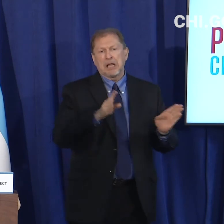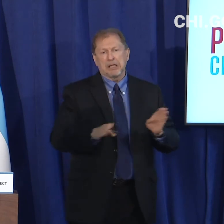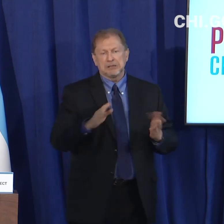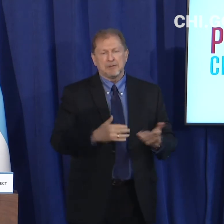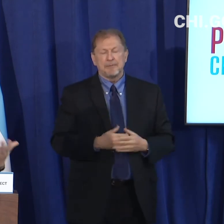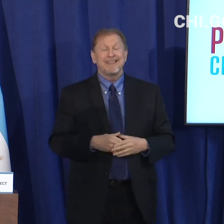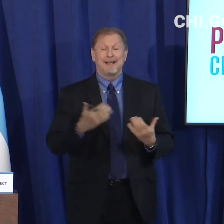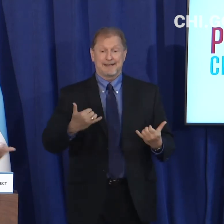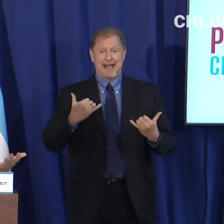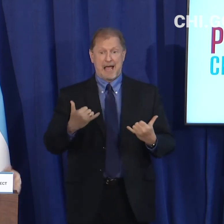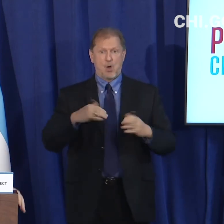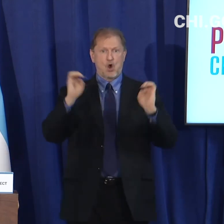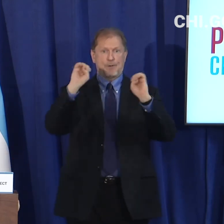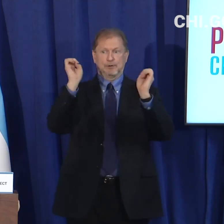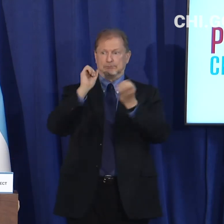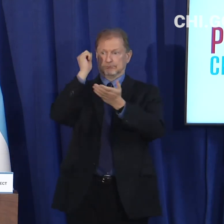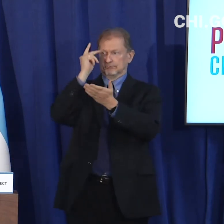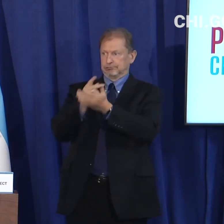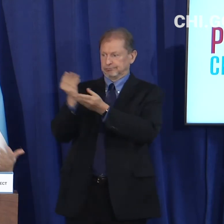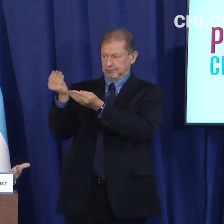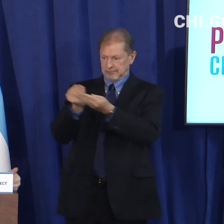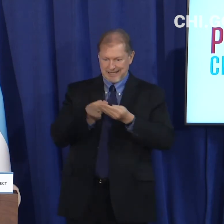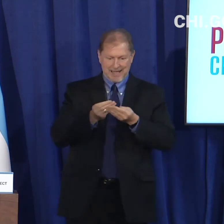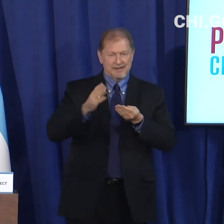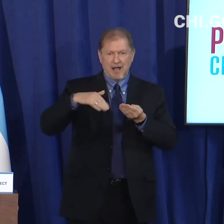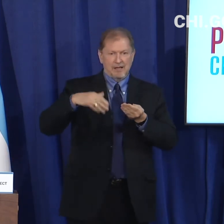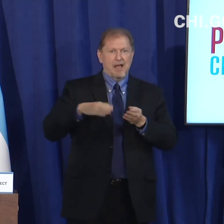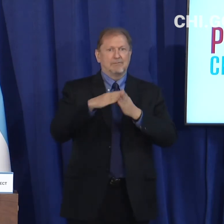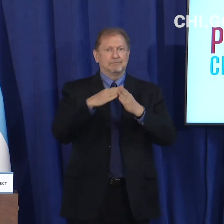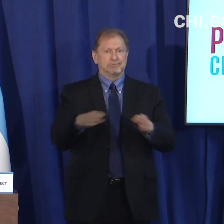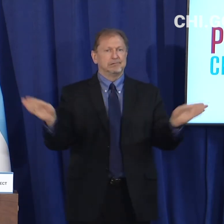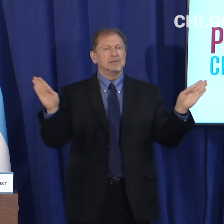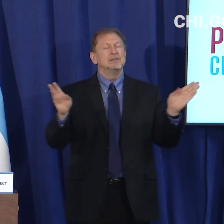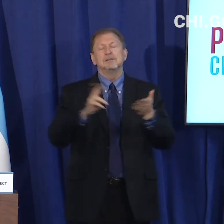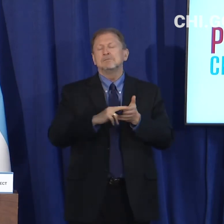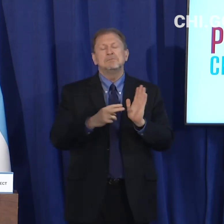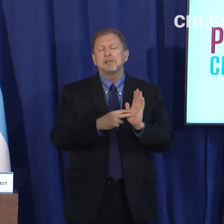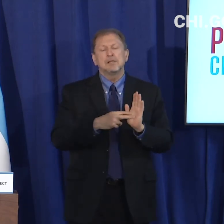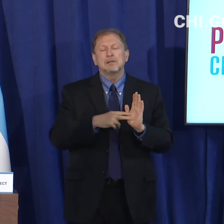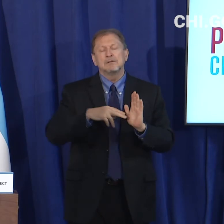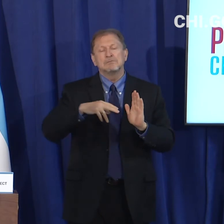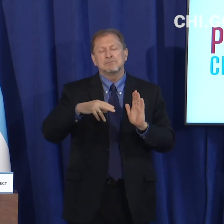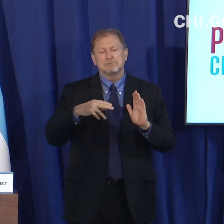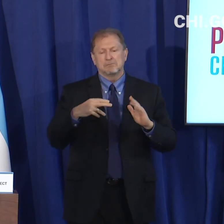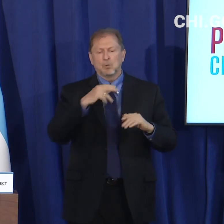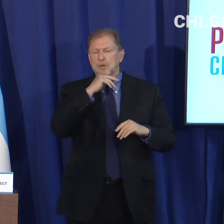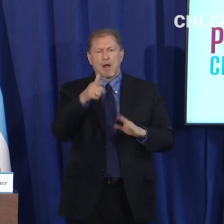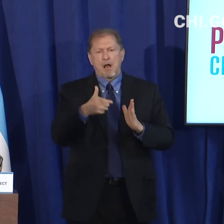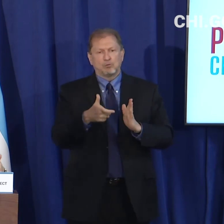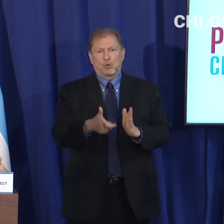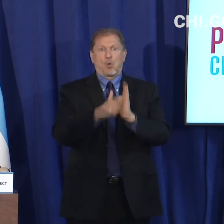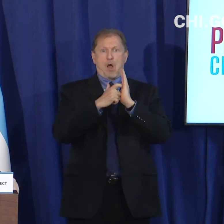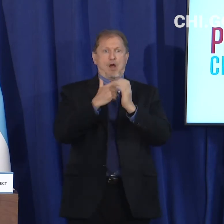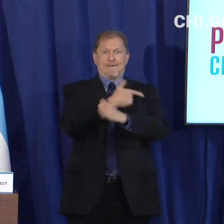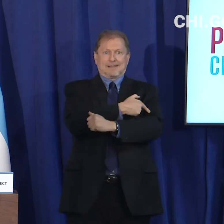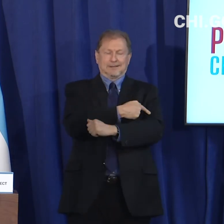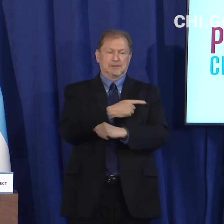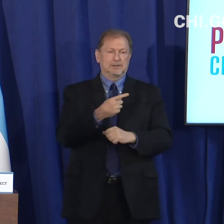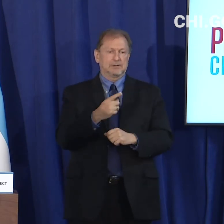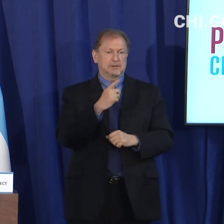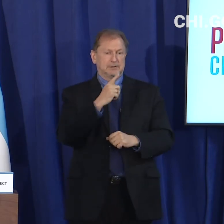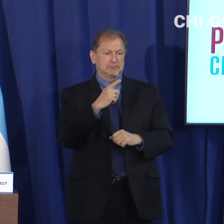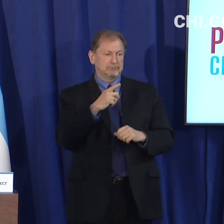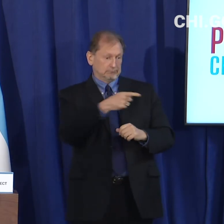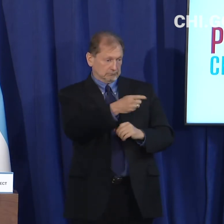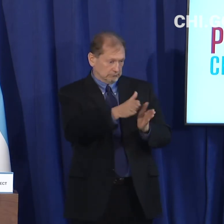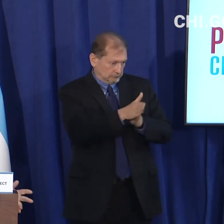authorization and where it's just not widely available, we would not anticipate vaccine mandates in any setting. I think time will tell as more